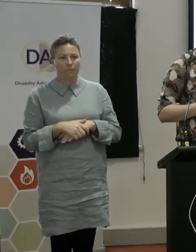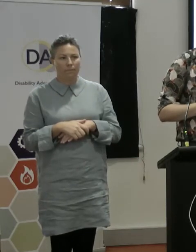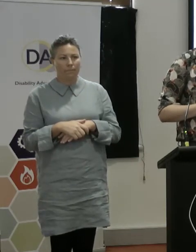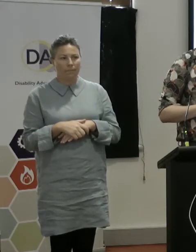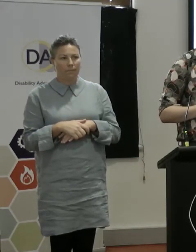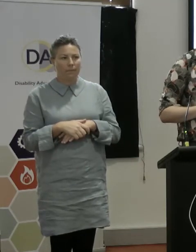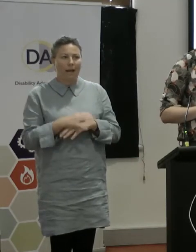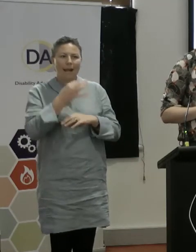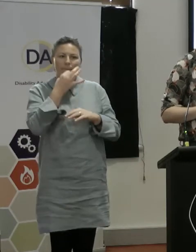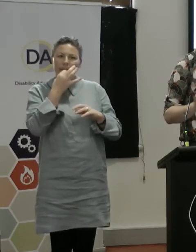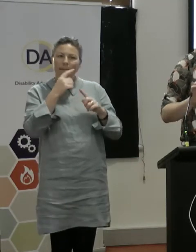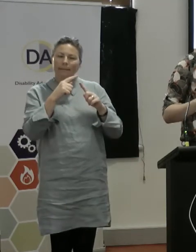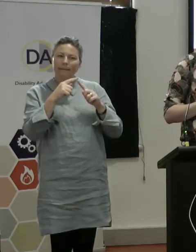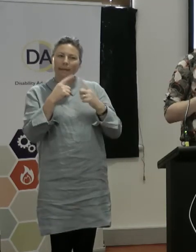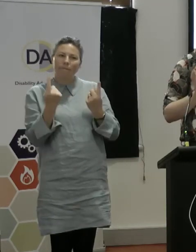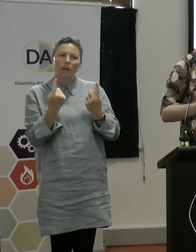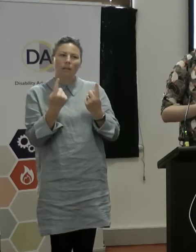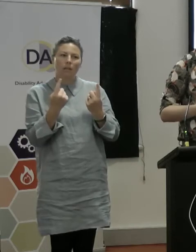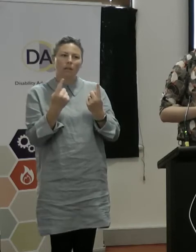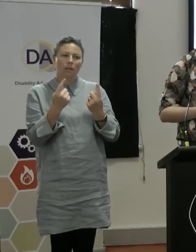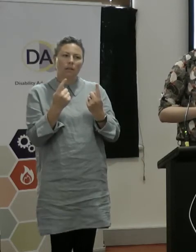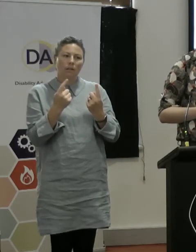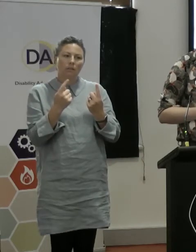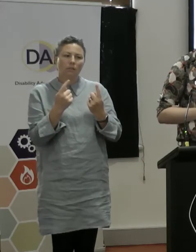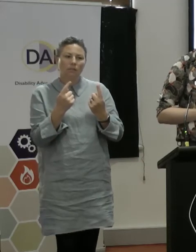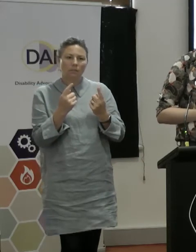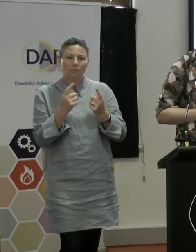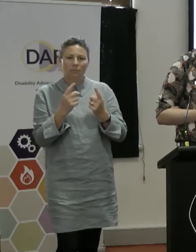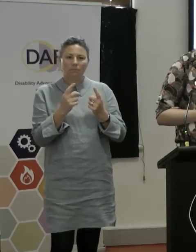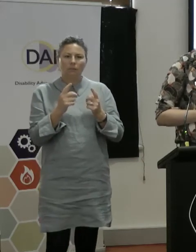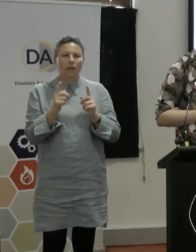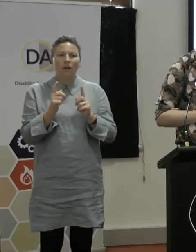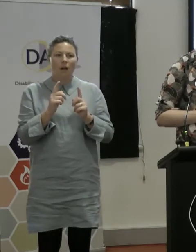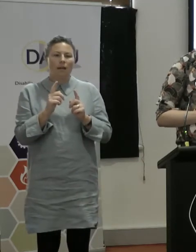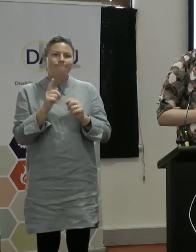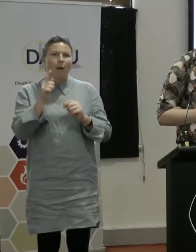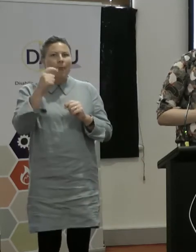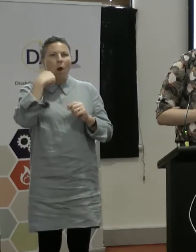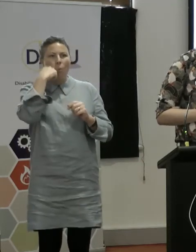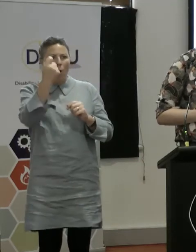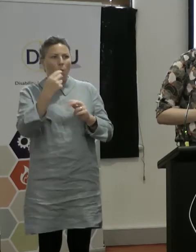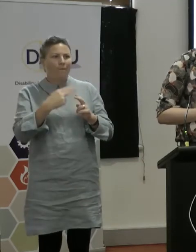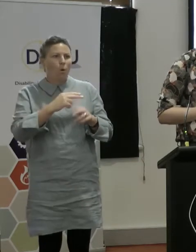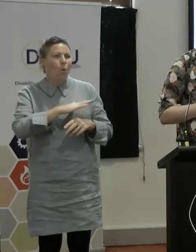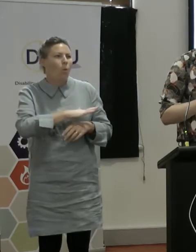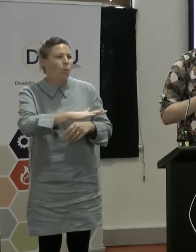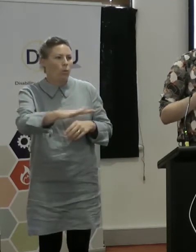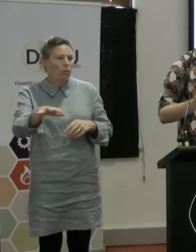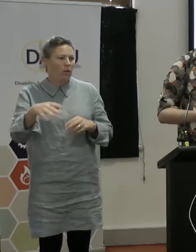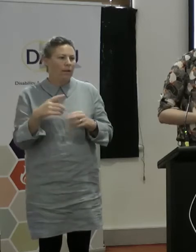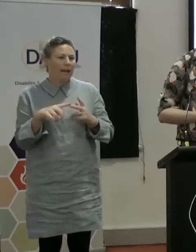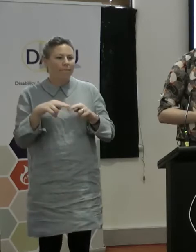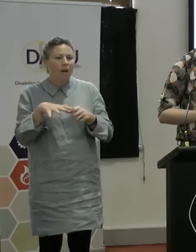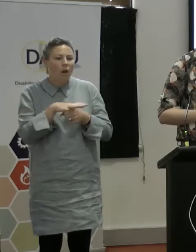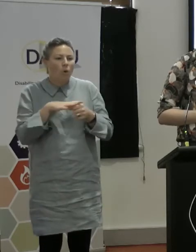to note it's a bit different to sort of like a catch-all funder of last resort. So if there's a